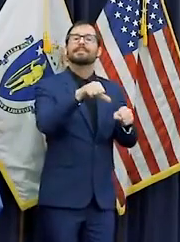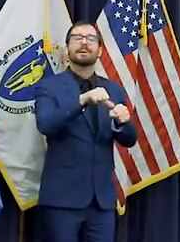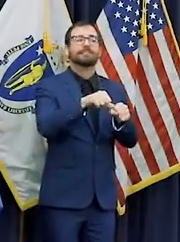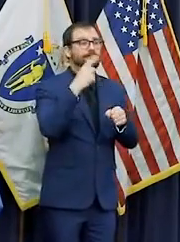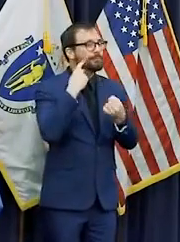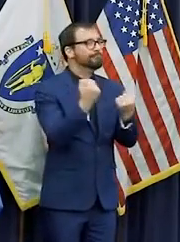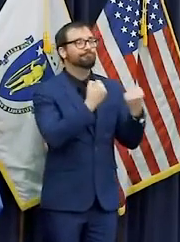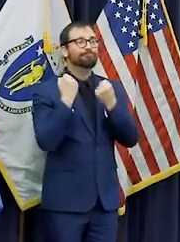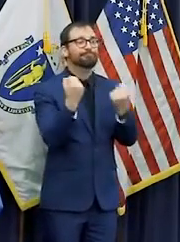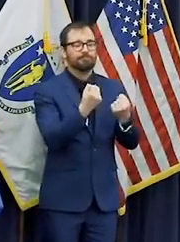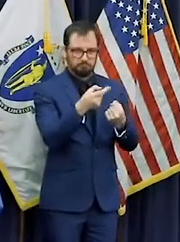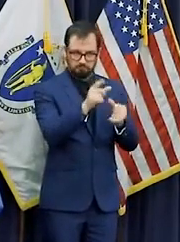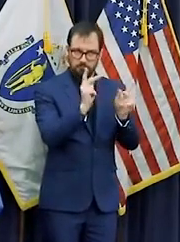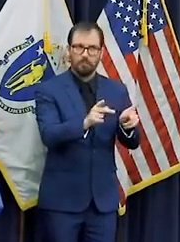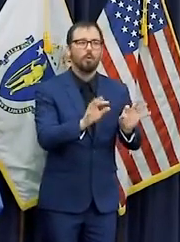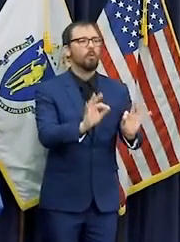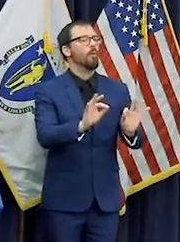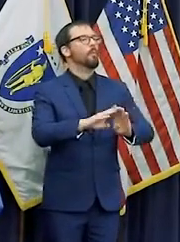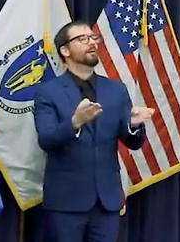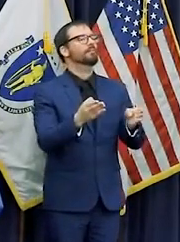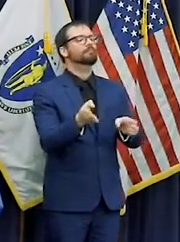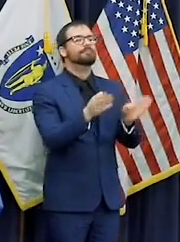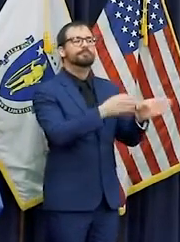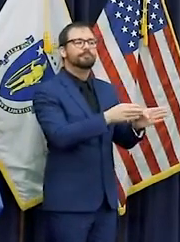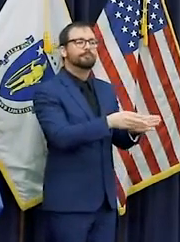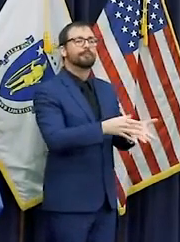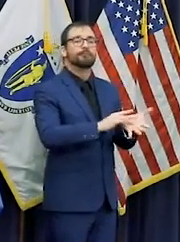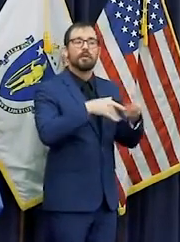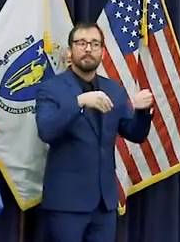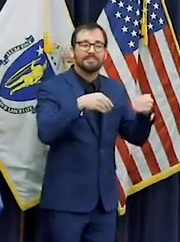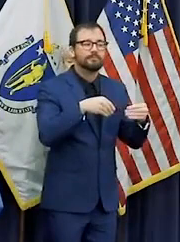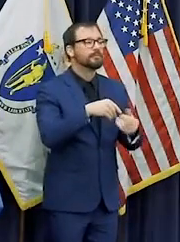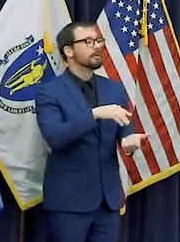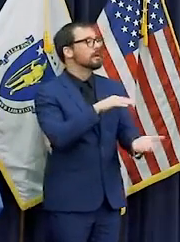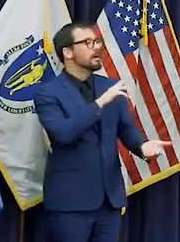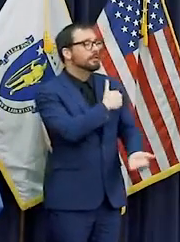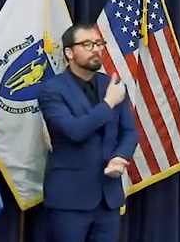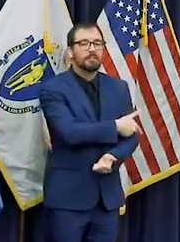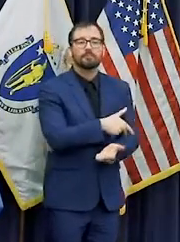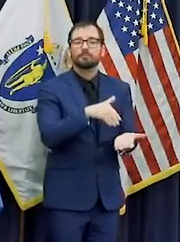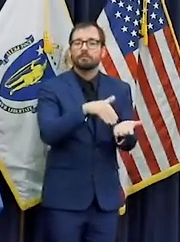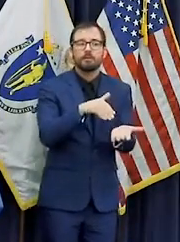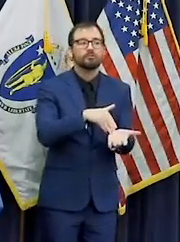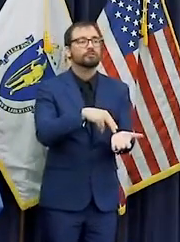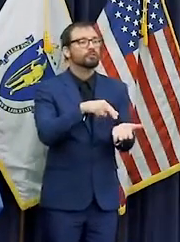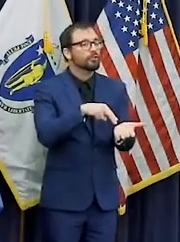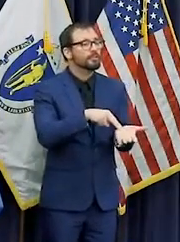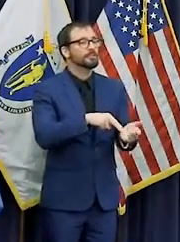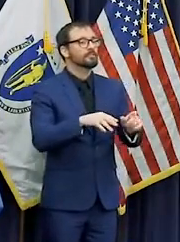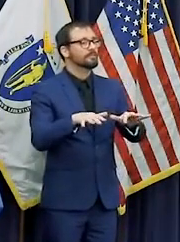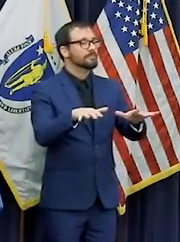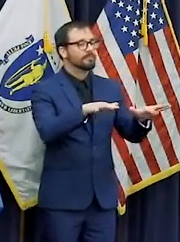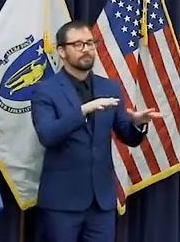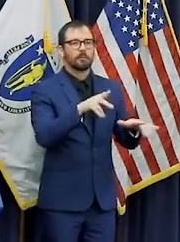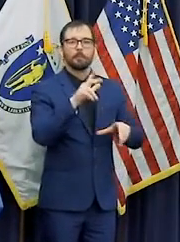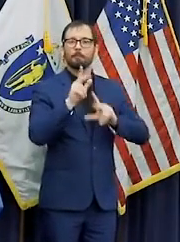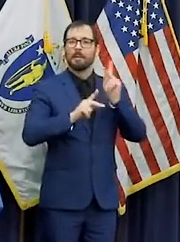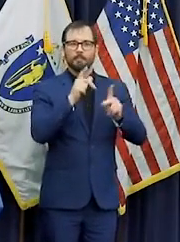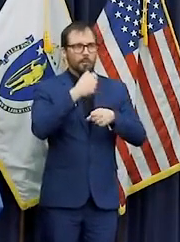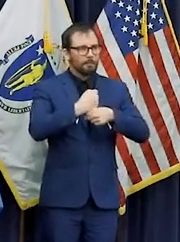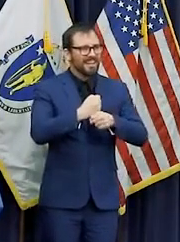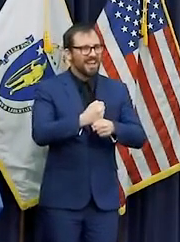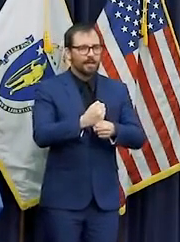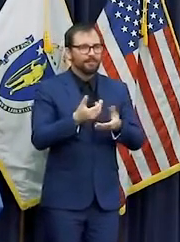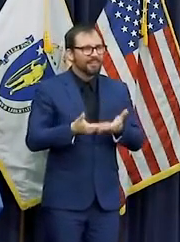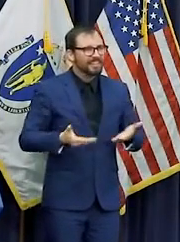Pharmacies and all medical facilities will remain open. Manufacturers of medical products, pharmaceuticals,